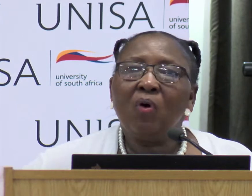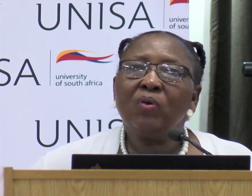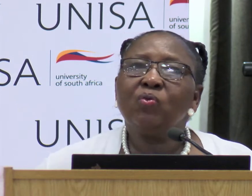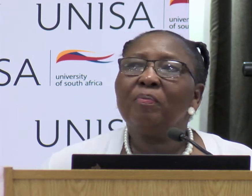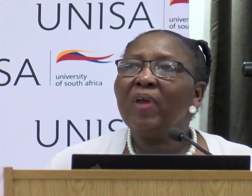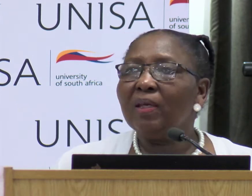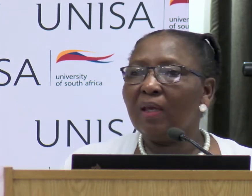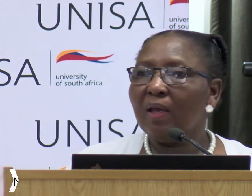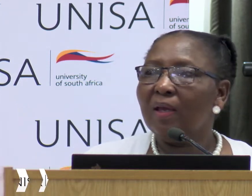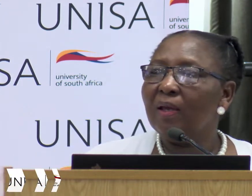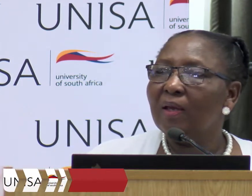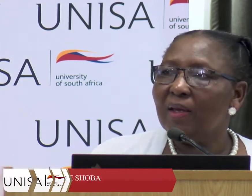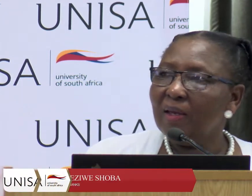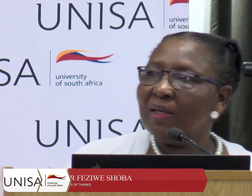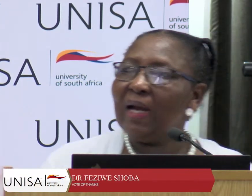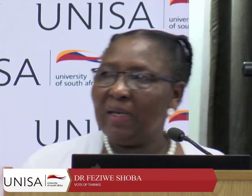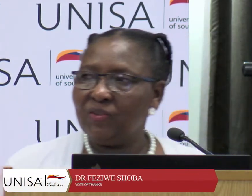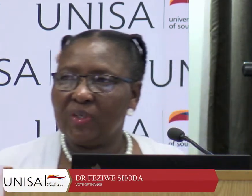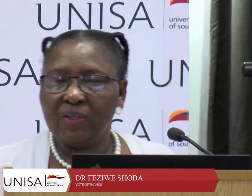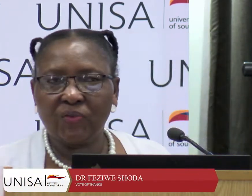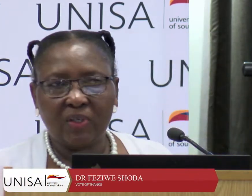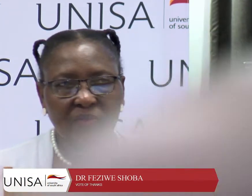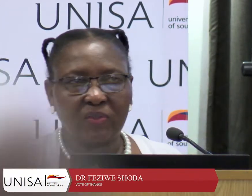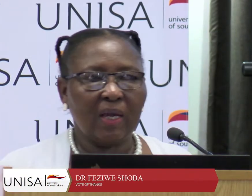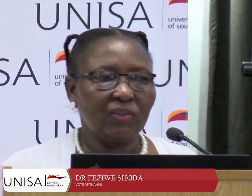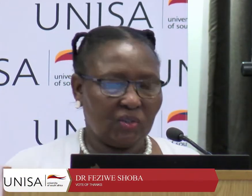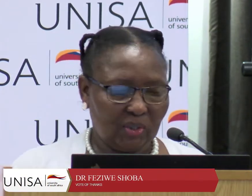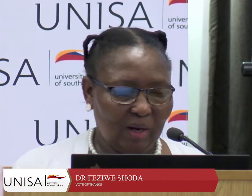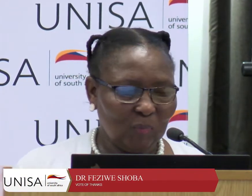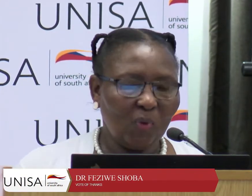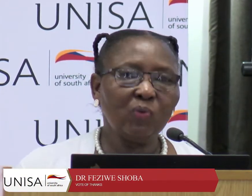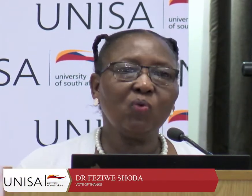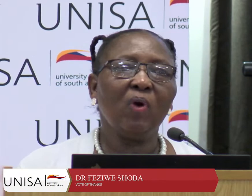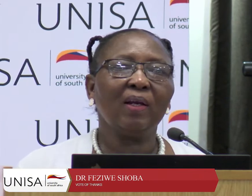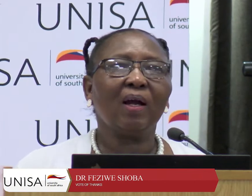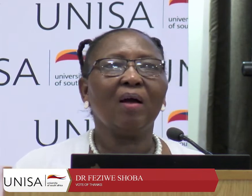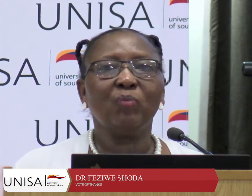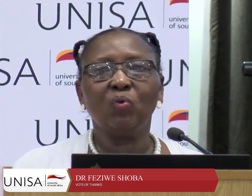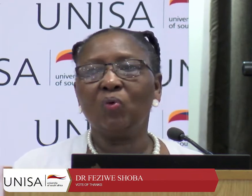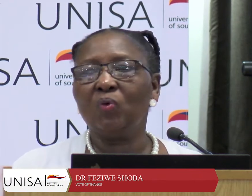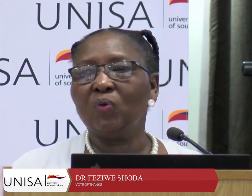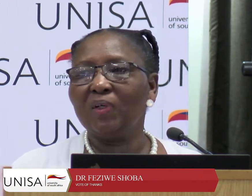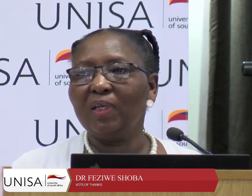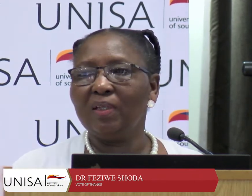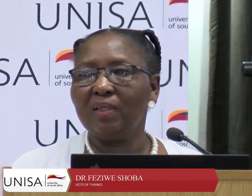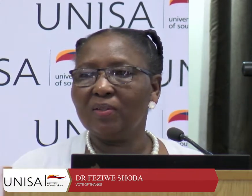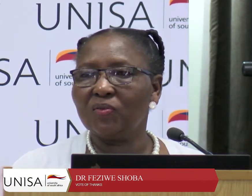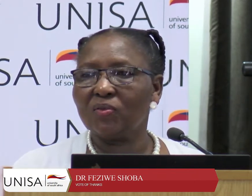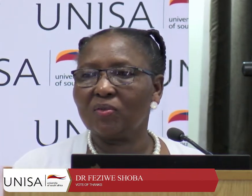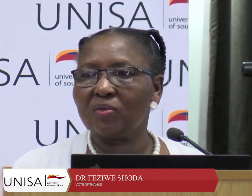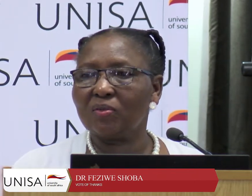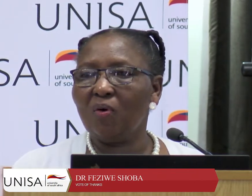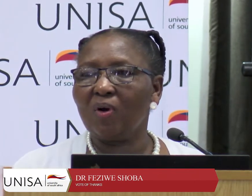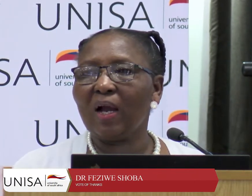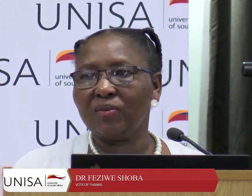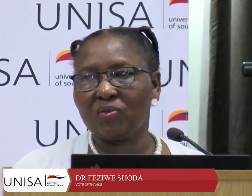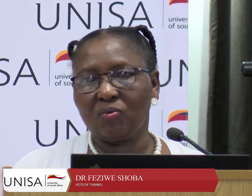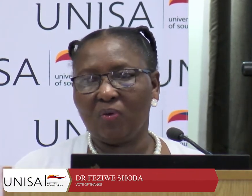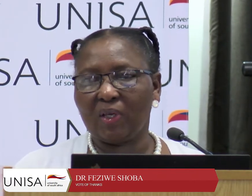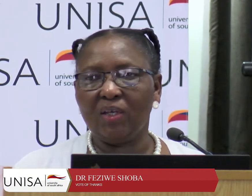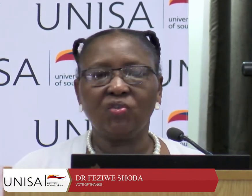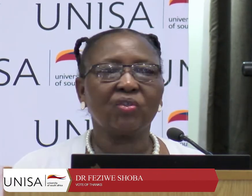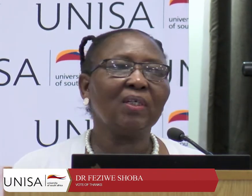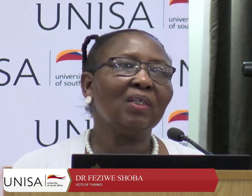I'm not going to make an address as such. I'm going to welcome you in this